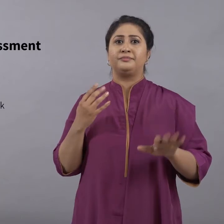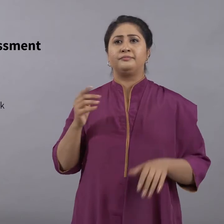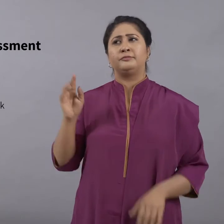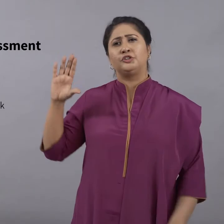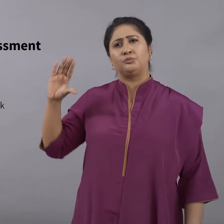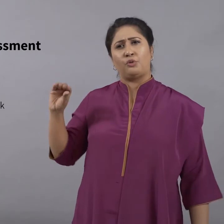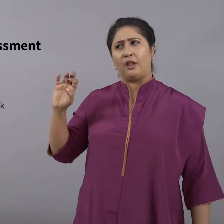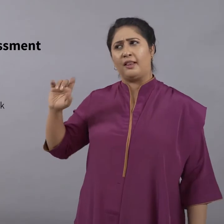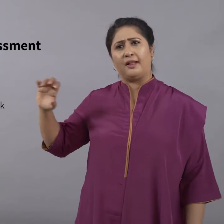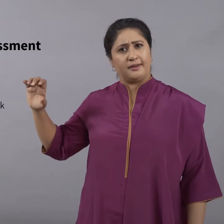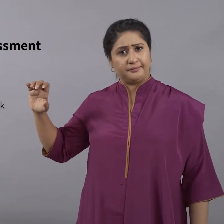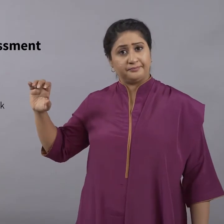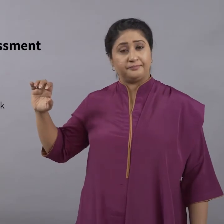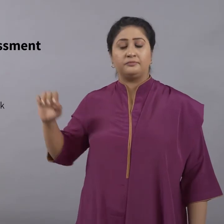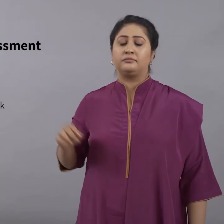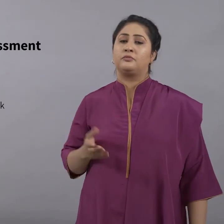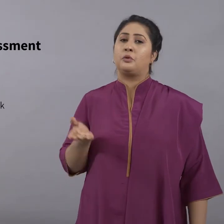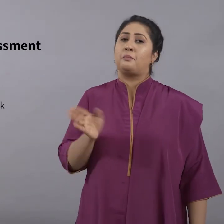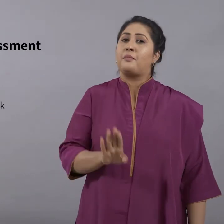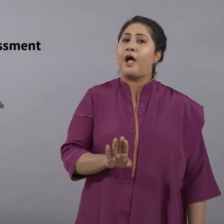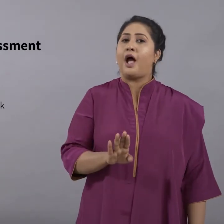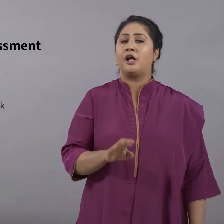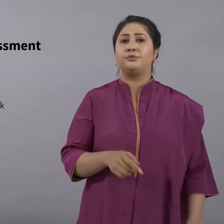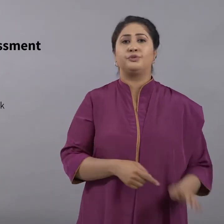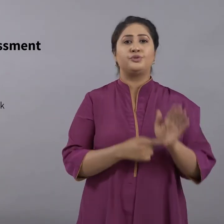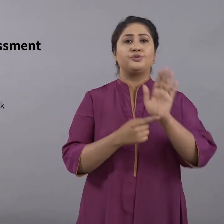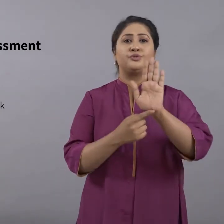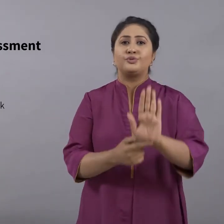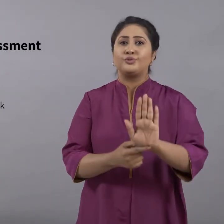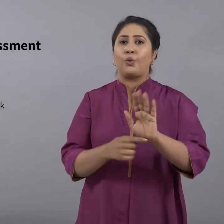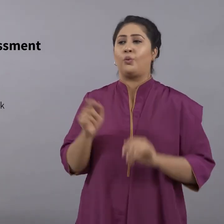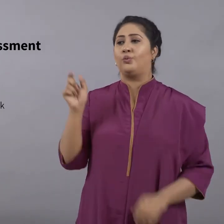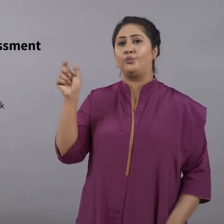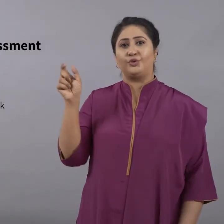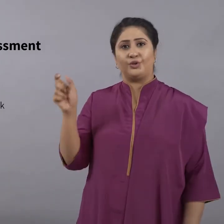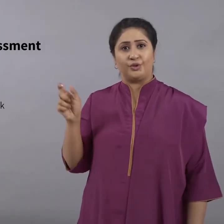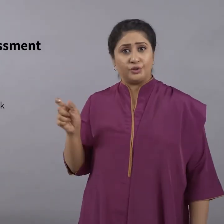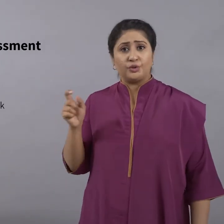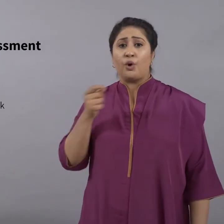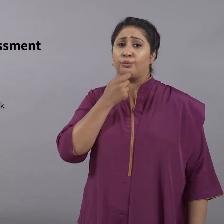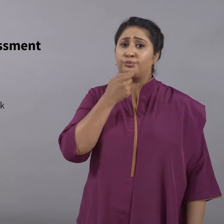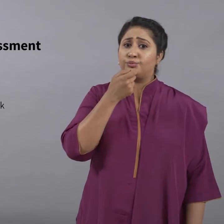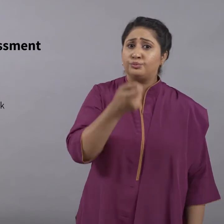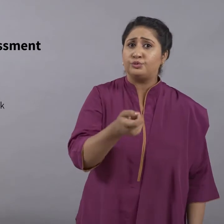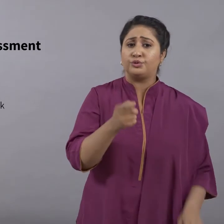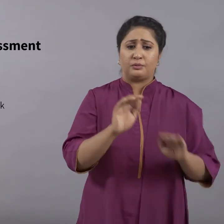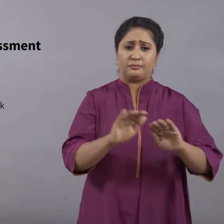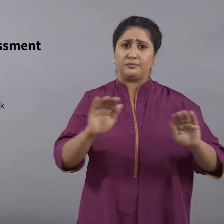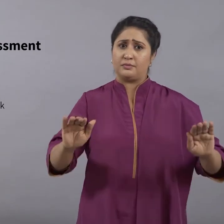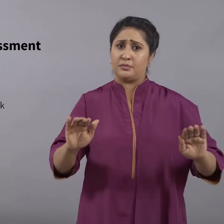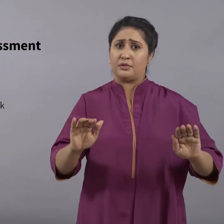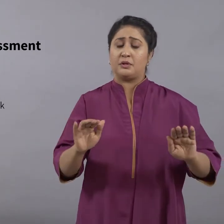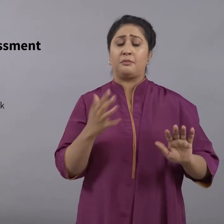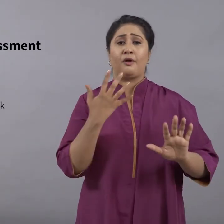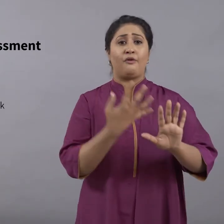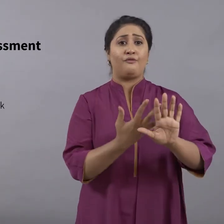show the student words and ask the student to identify 5